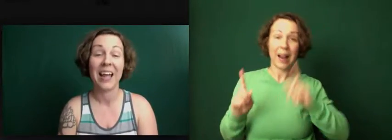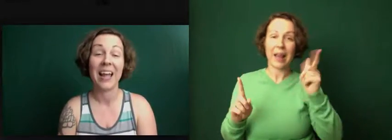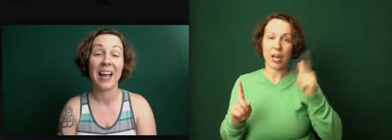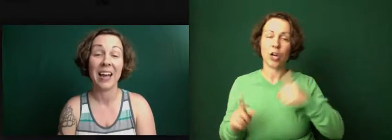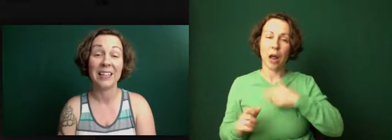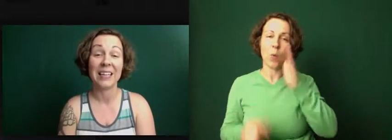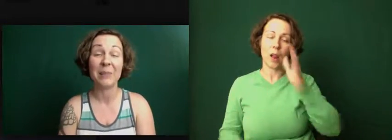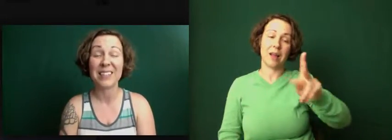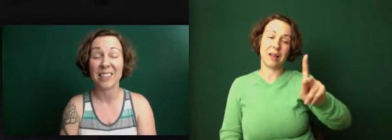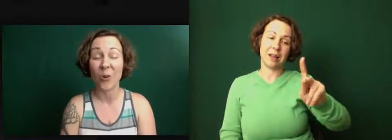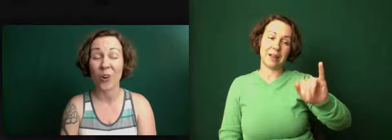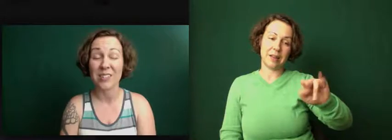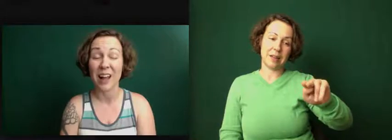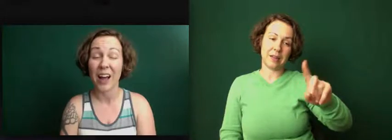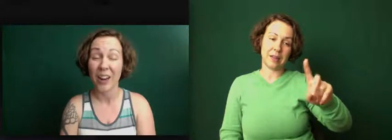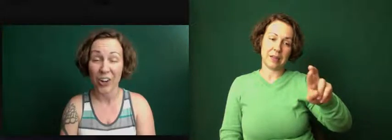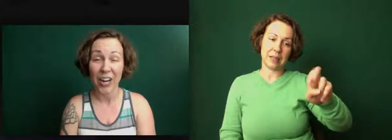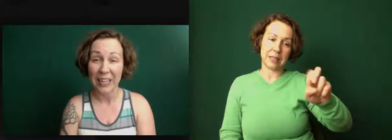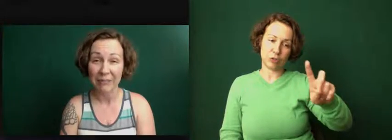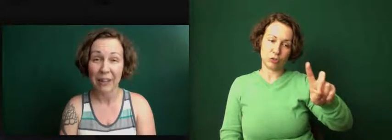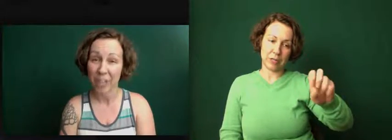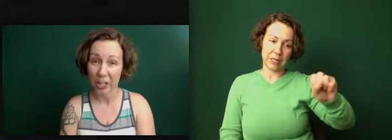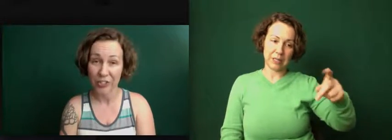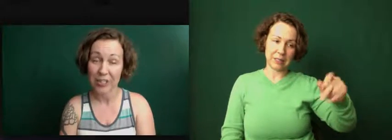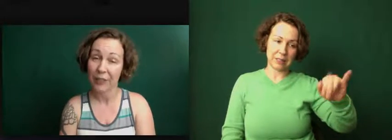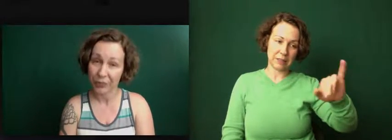Spirit, and it makes the course